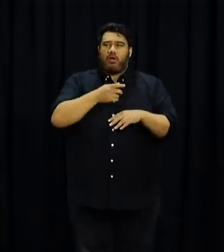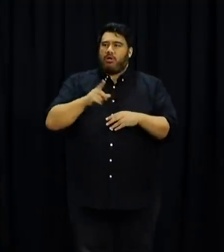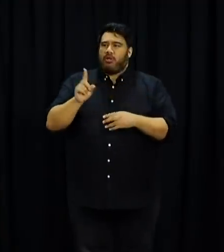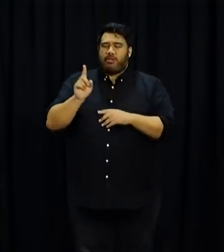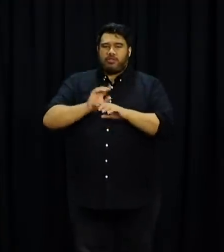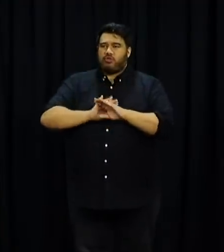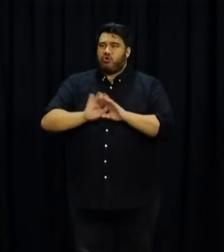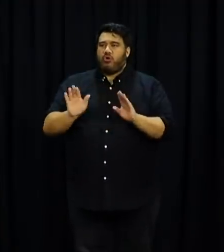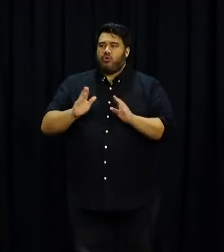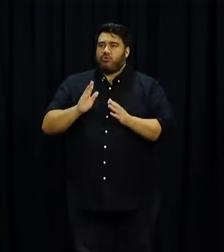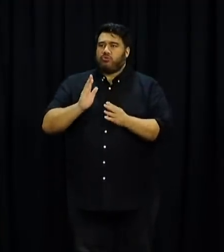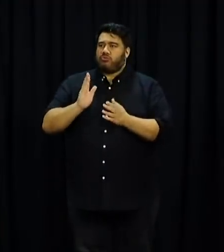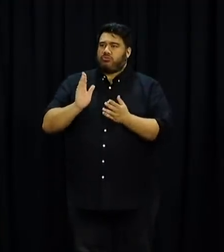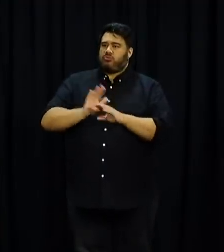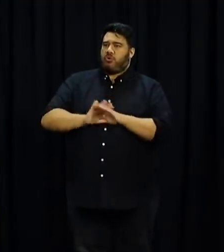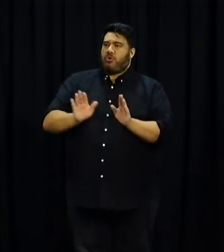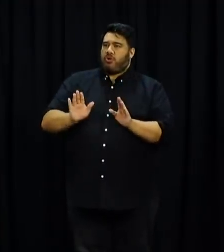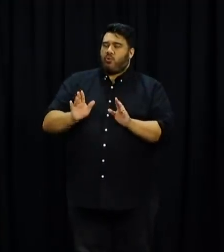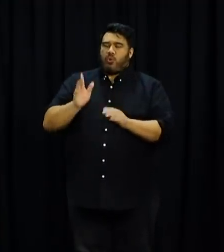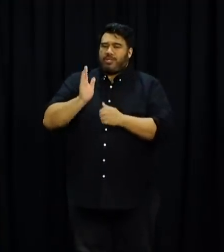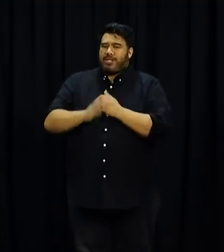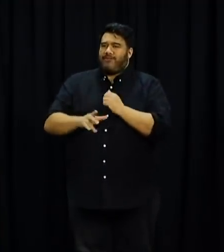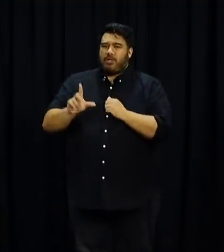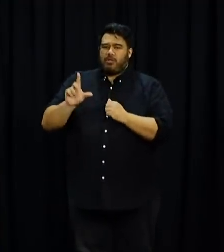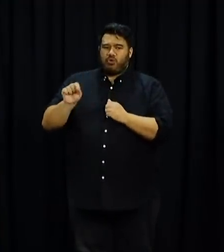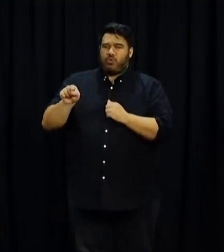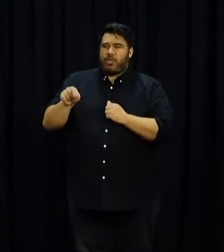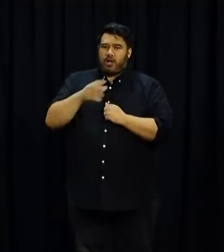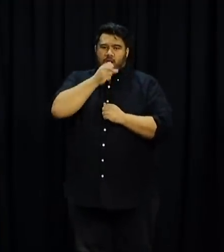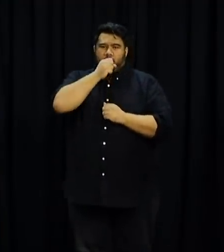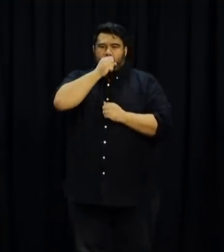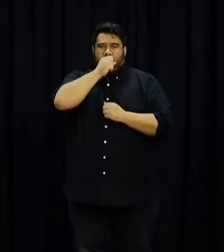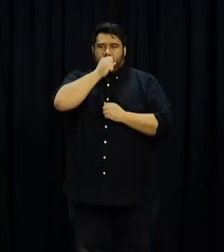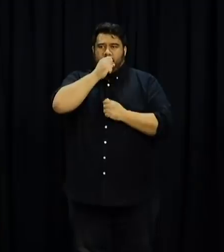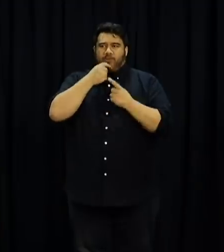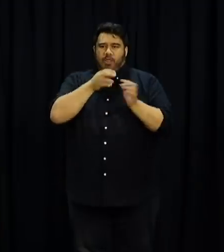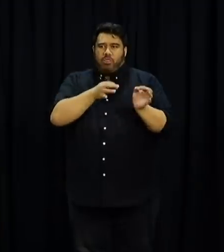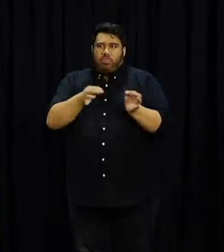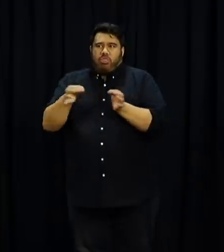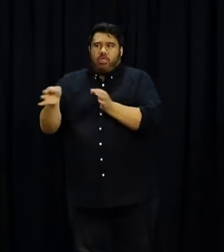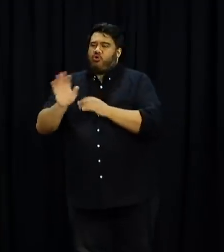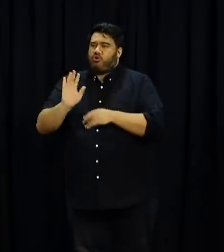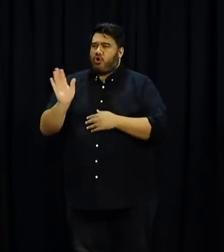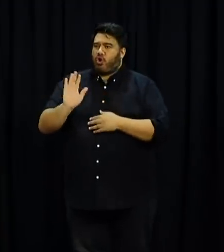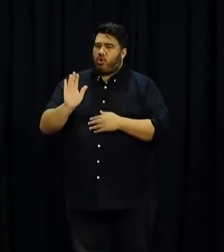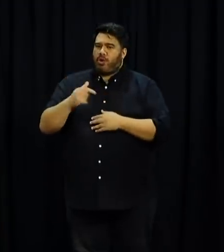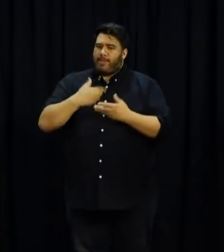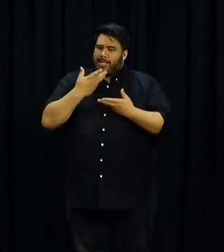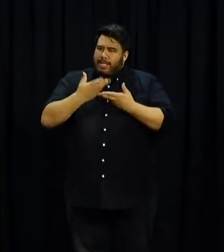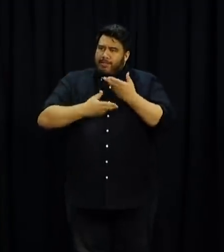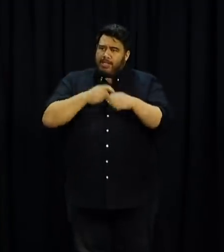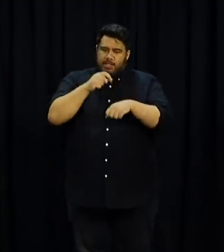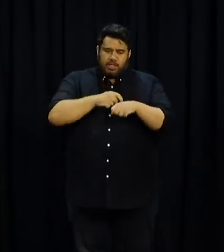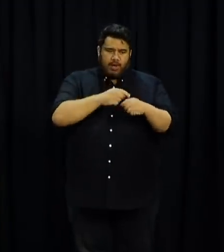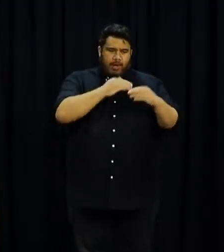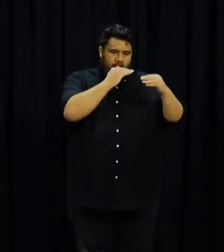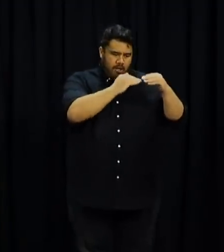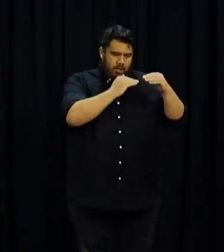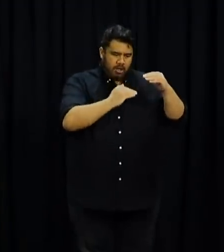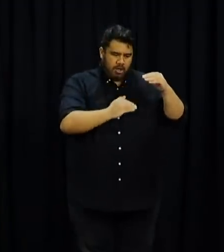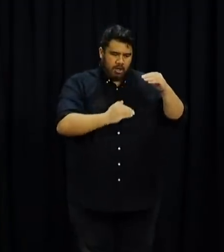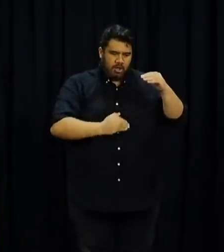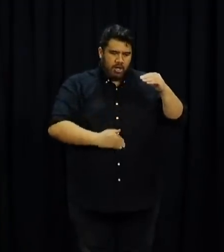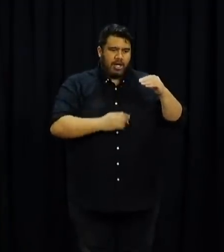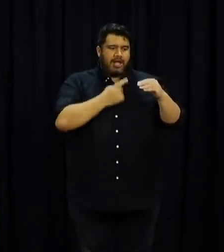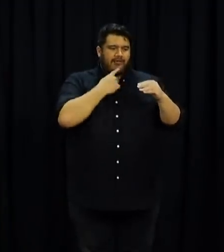no reason why we would ever do that. And I hope that you'll hear from the timeline we set out that we have been moved very, very